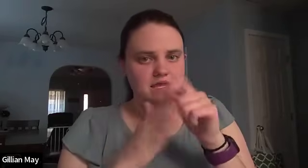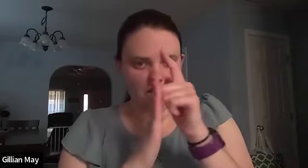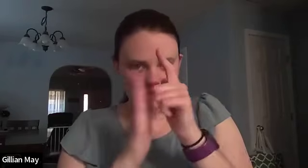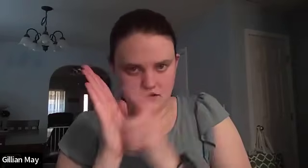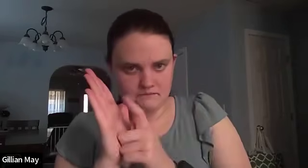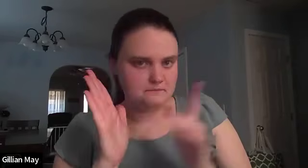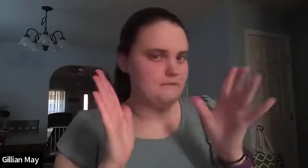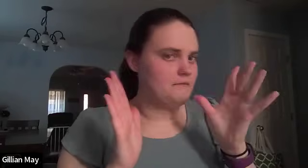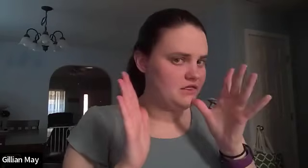mother-in-law,